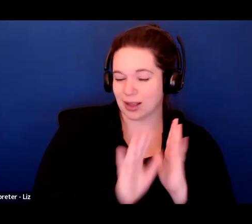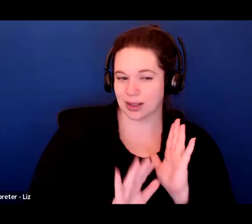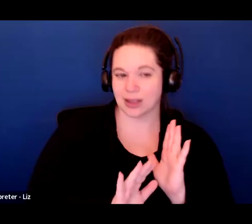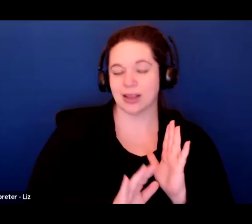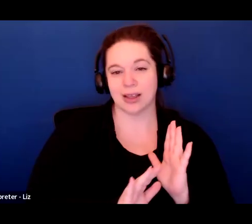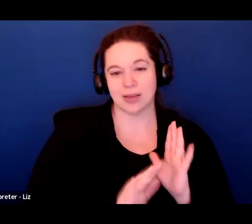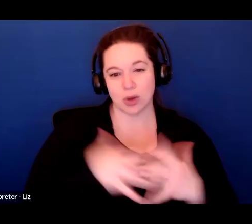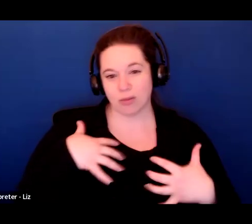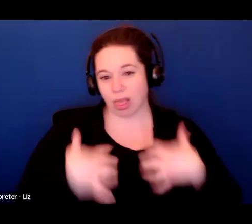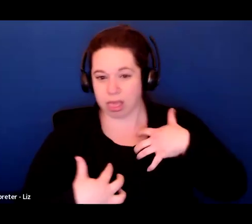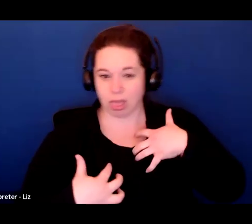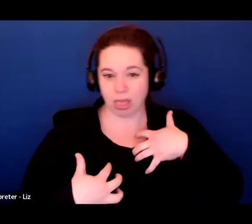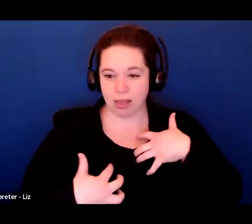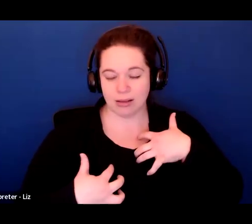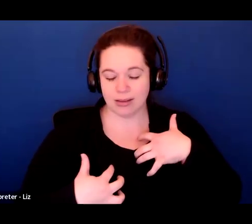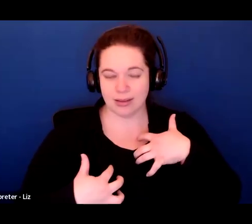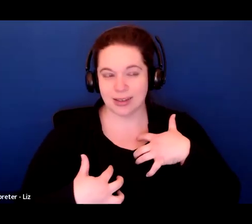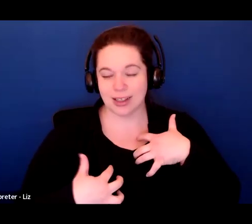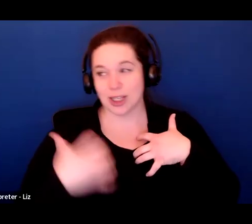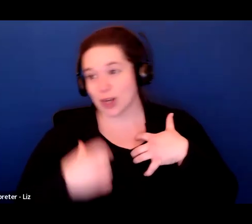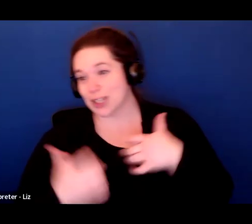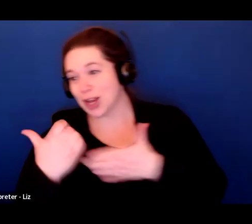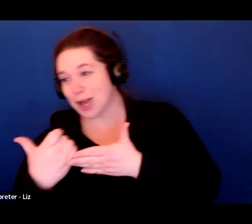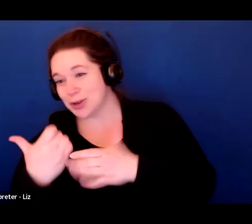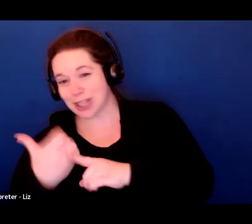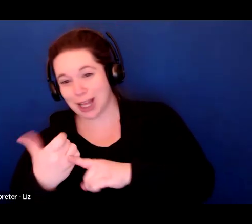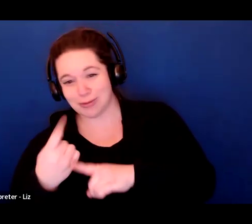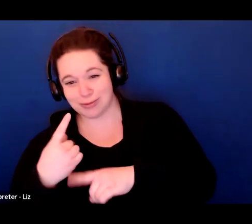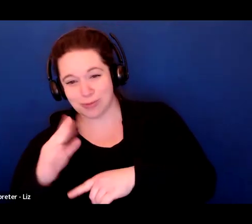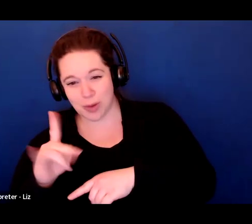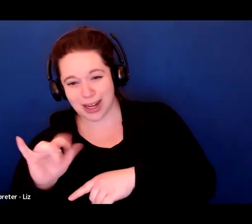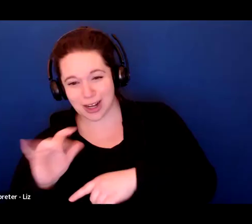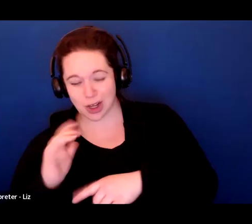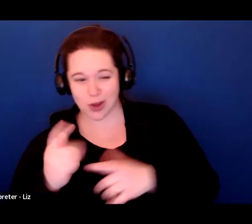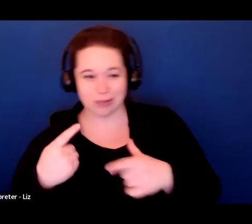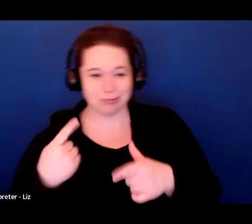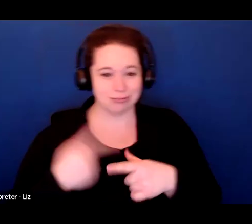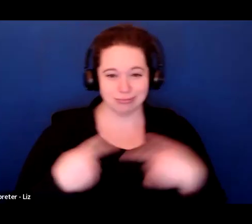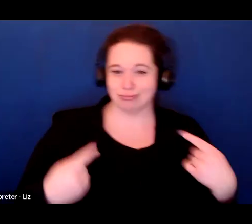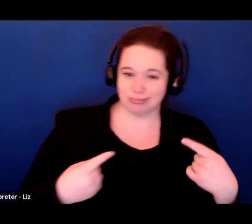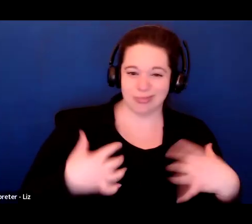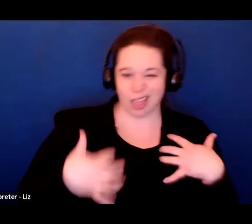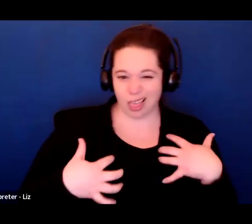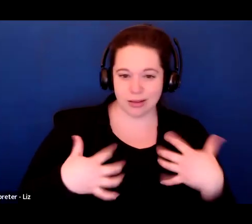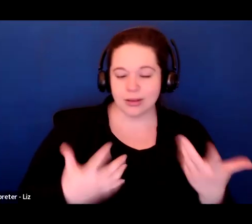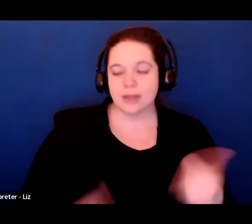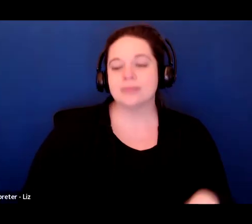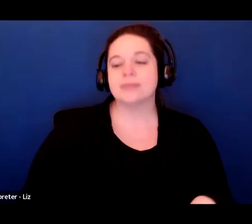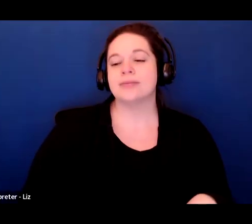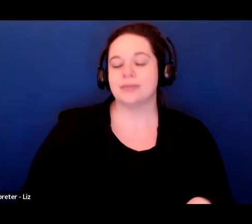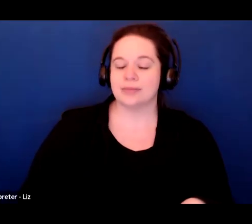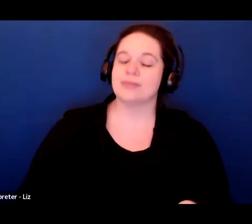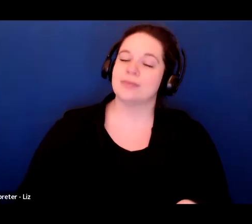messing yourself up by helping yourself by taking this probiotic. So always check with your healthcare professional to see what the right